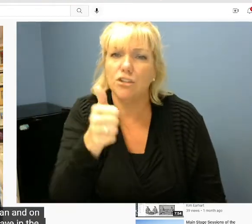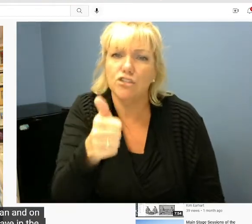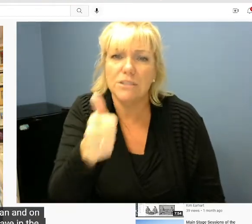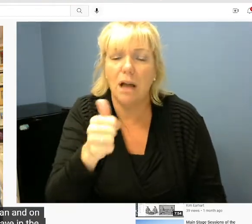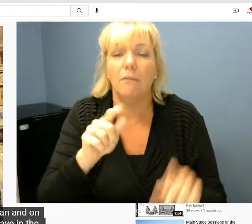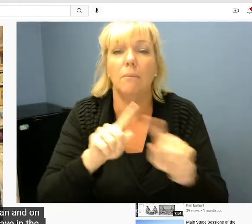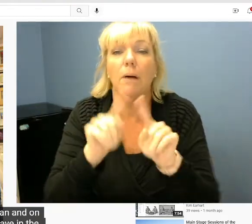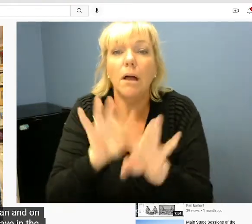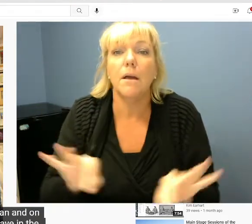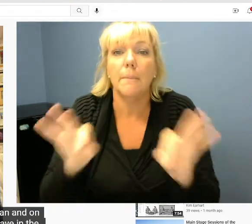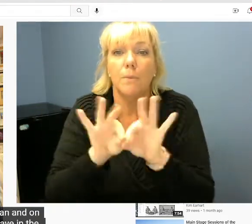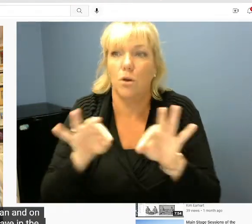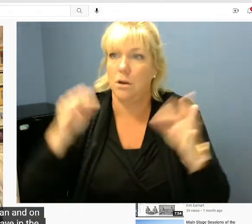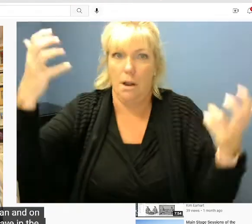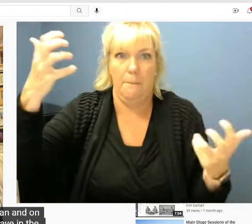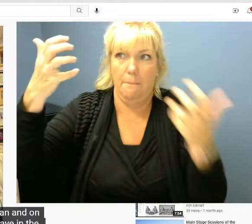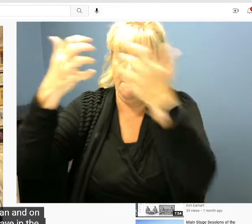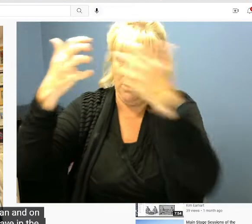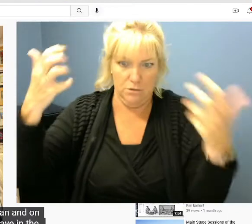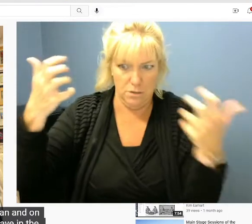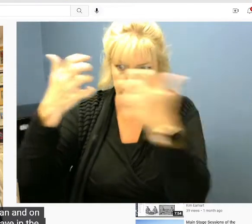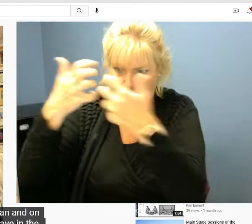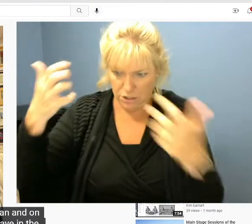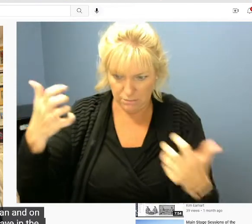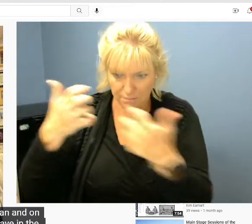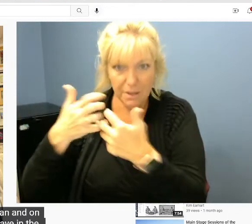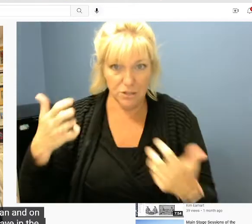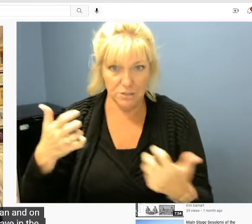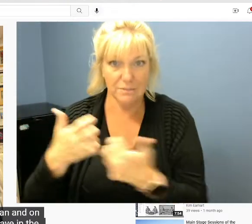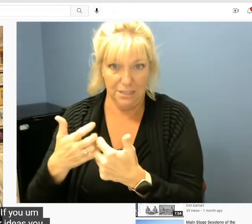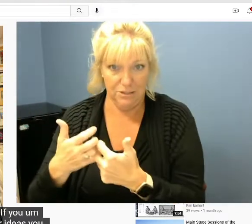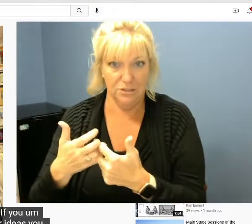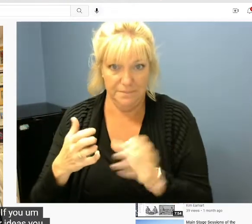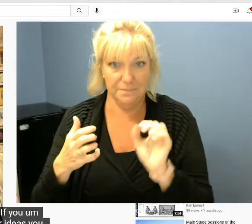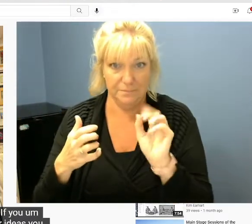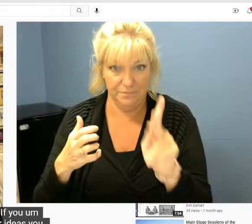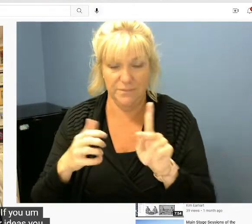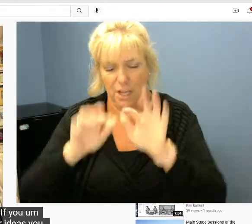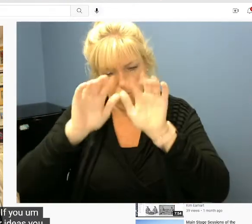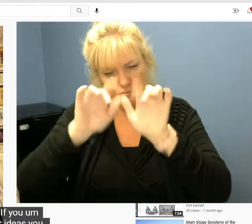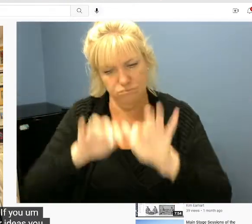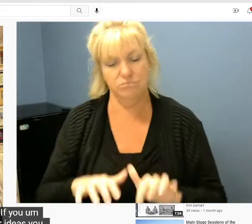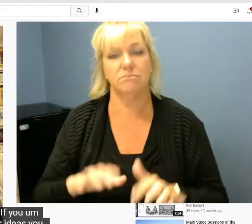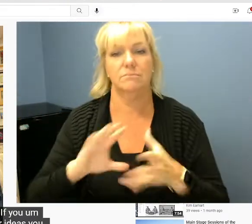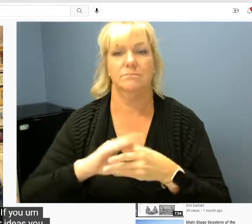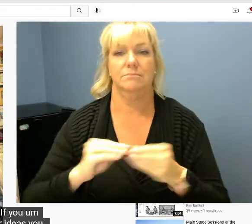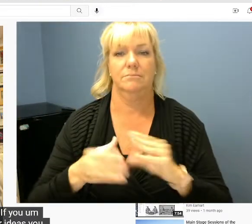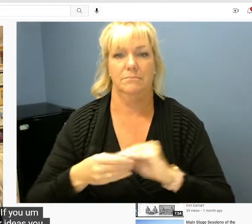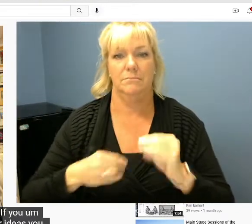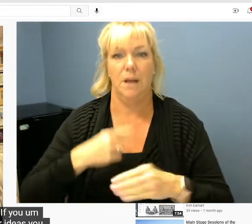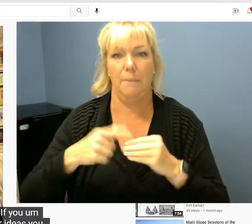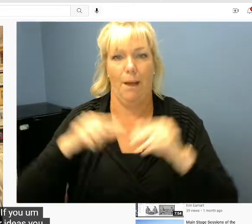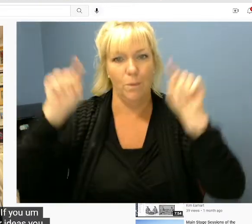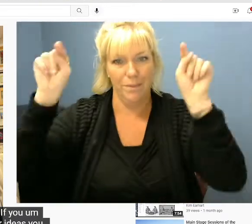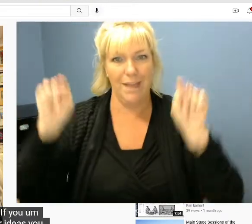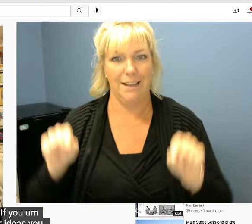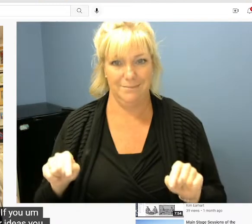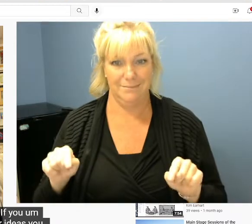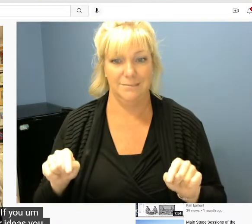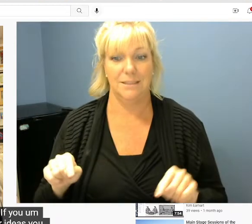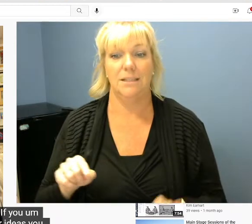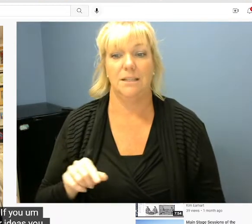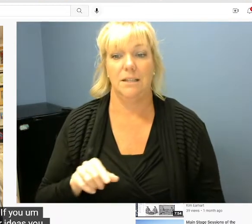at the Smithsonian and on the basis of the documents that you have in the first 5 chapters of American Yawp. If you want